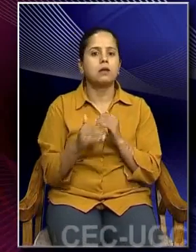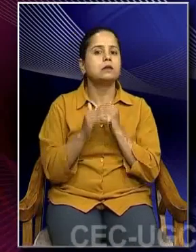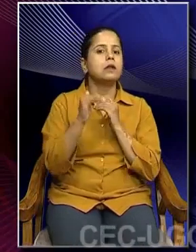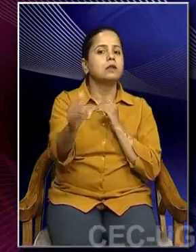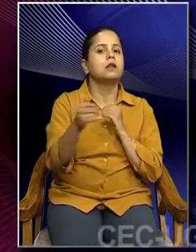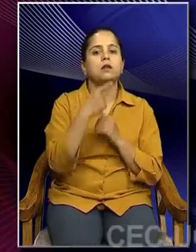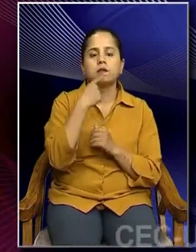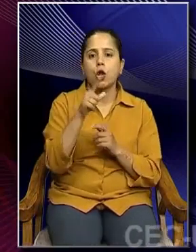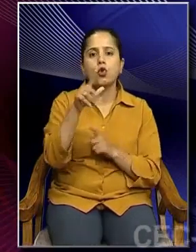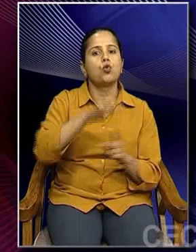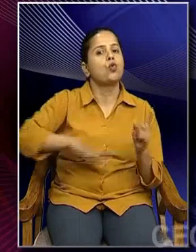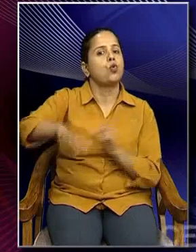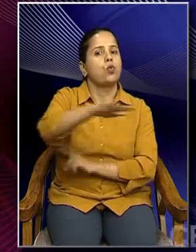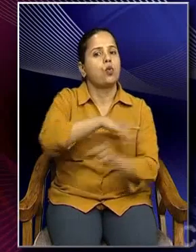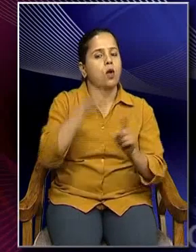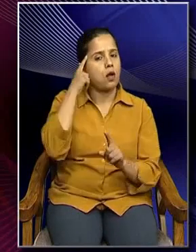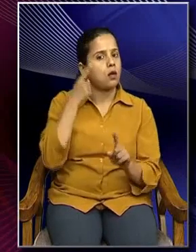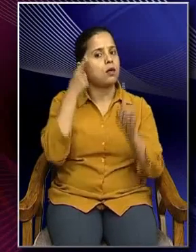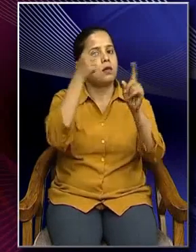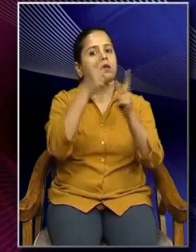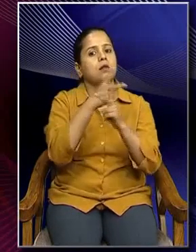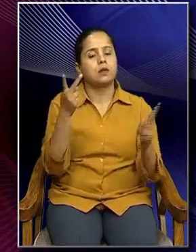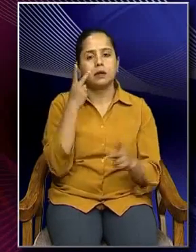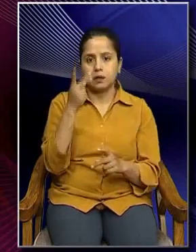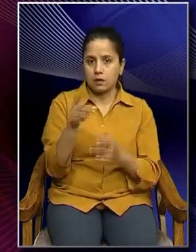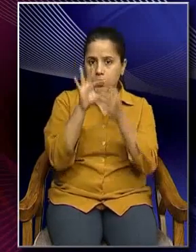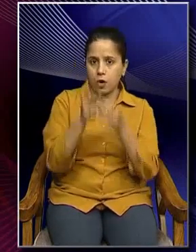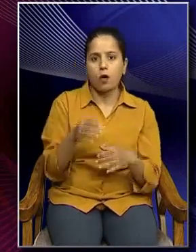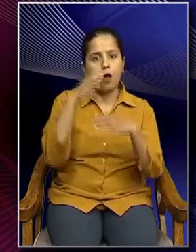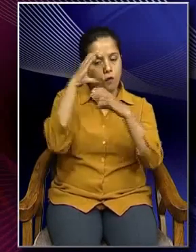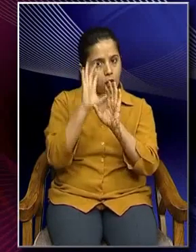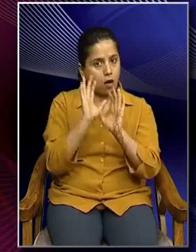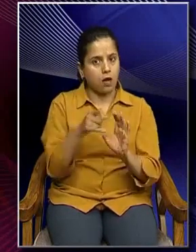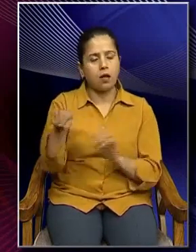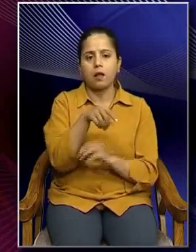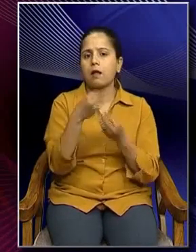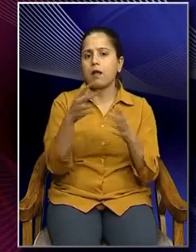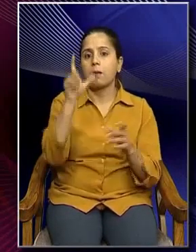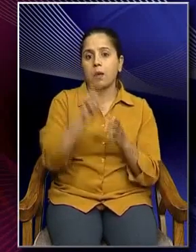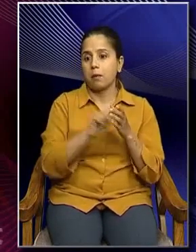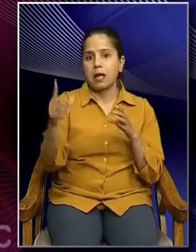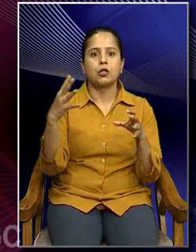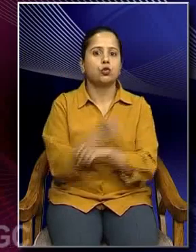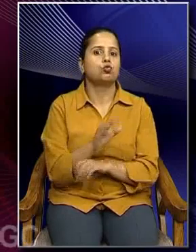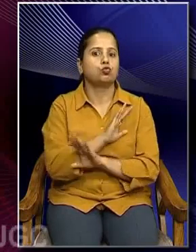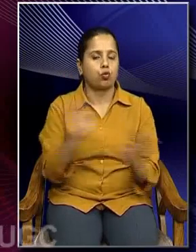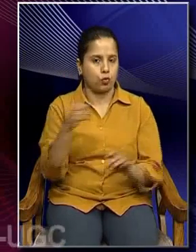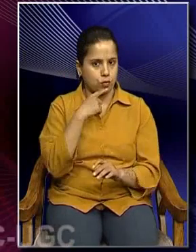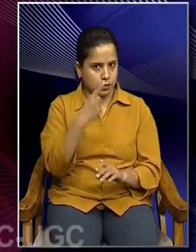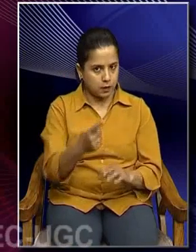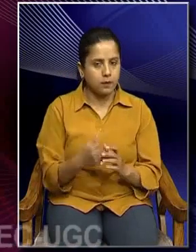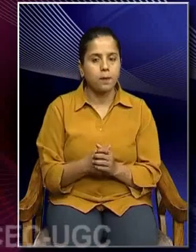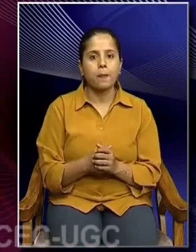sustainability localization agenda is basically focusing at, leaving no one behind.